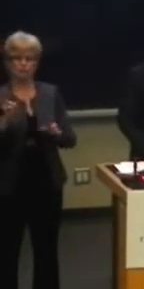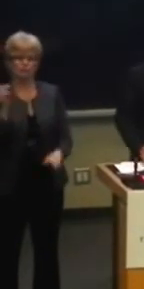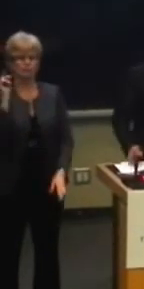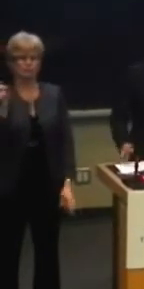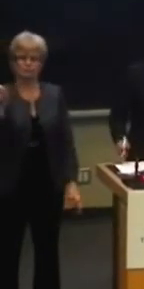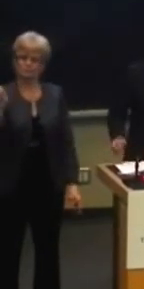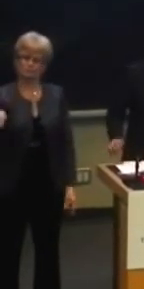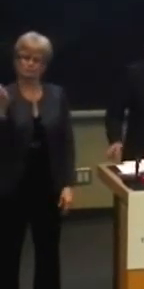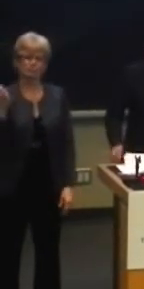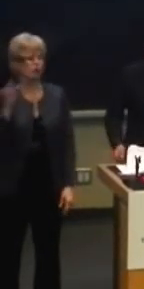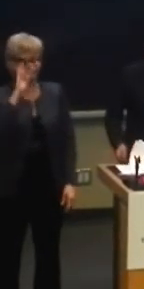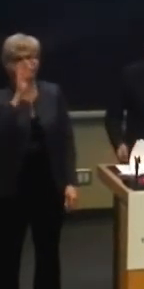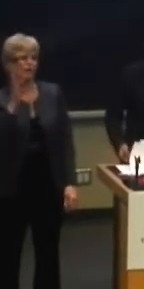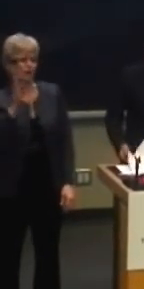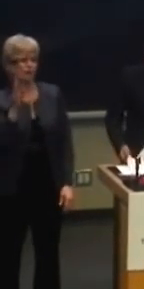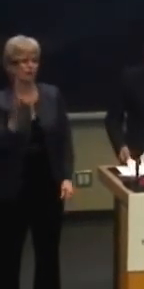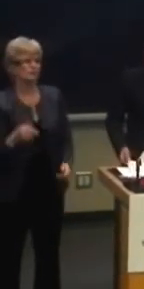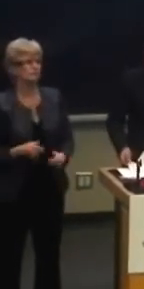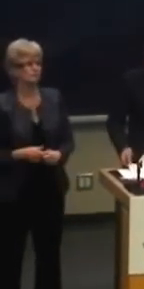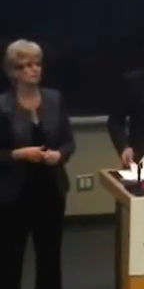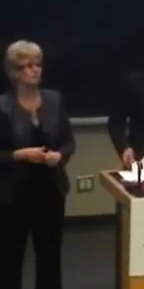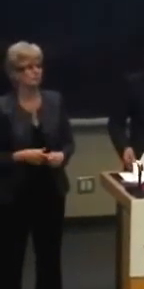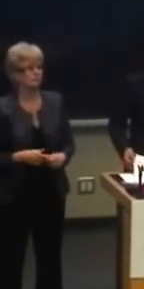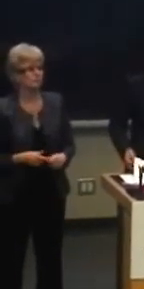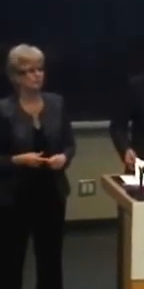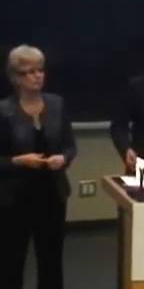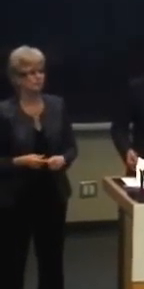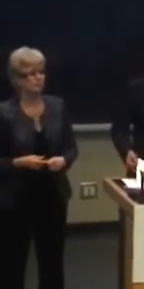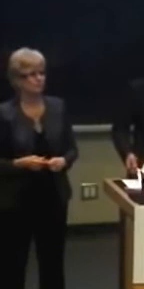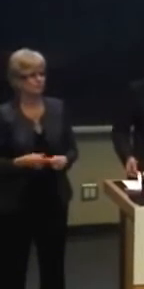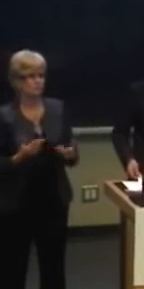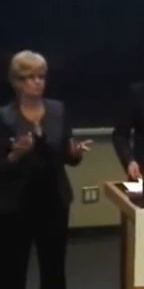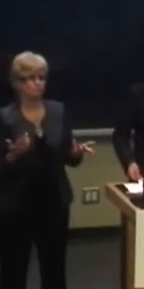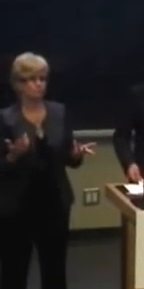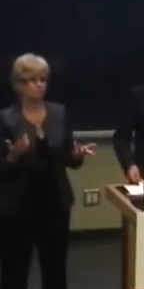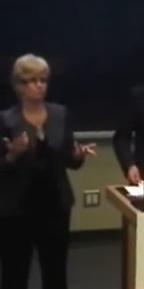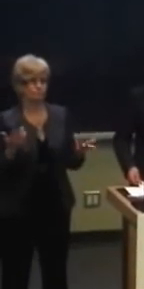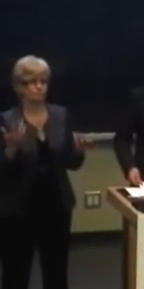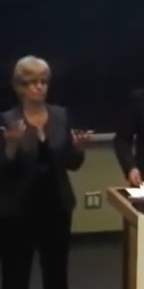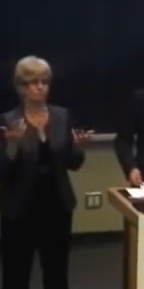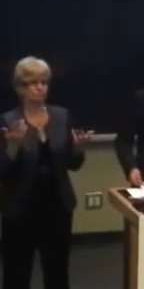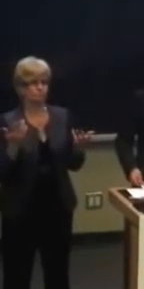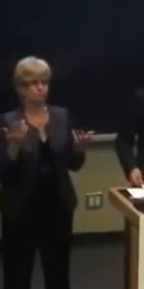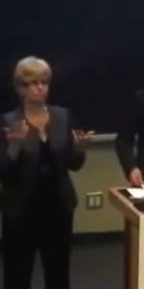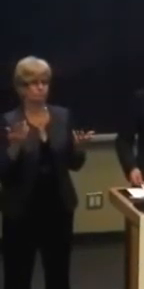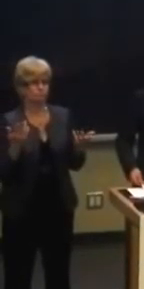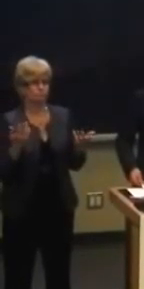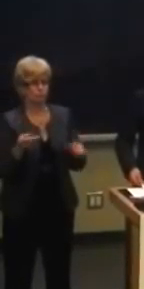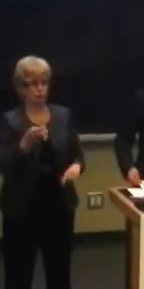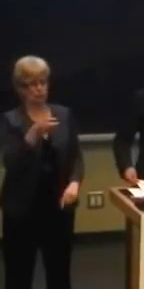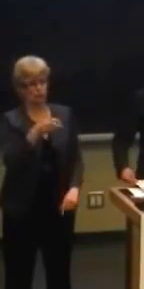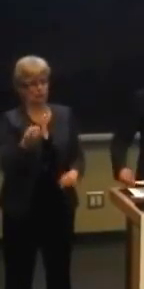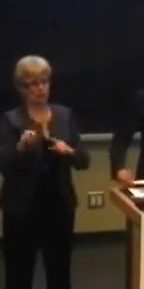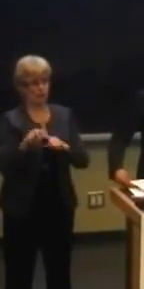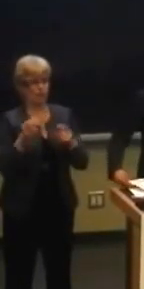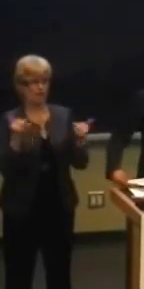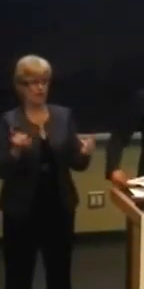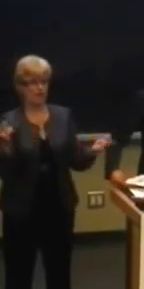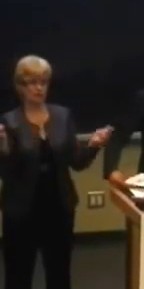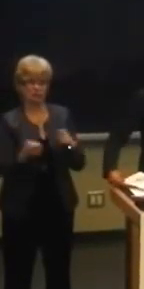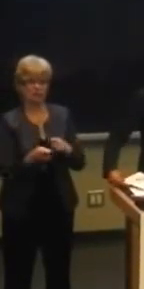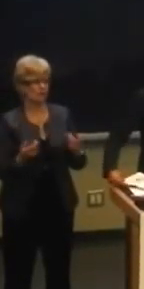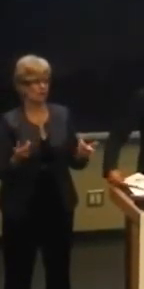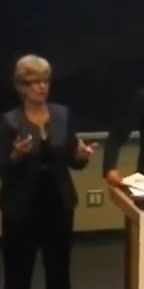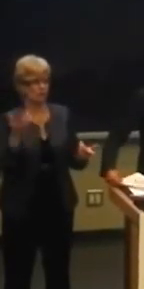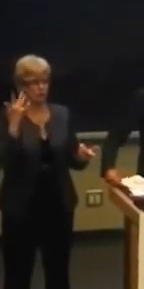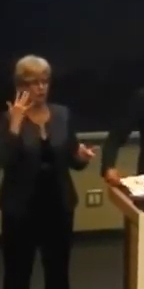something that will be sorted when we move to a smart card. I don't see transfers being fundamentally changed before that because